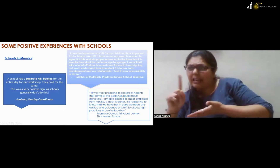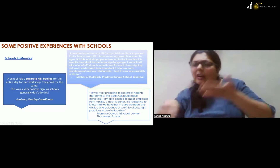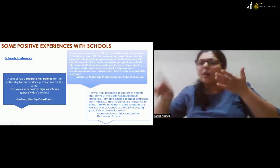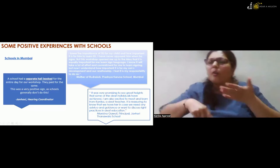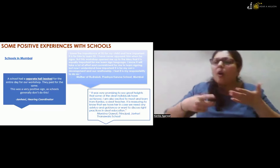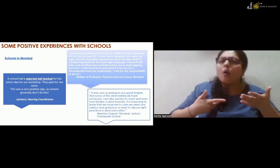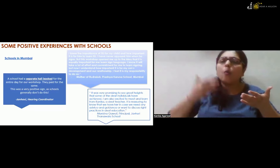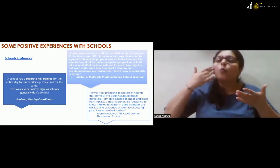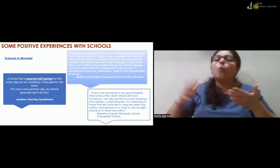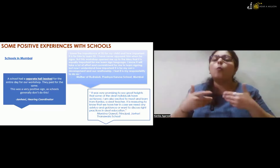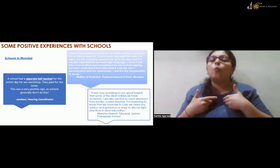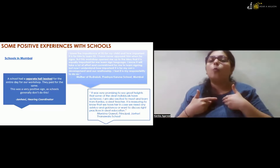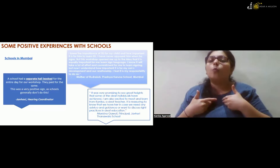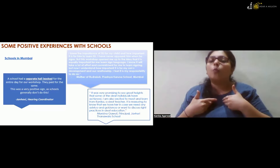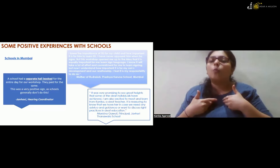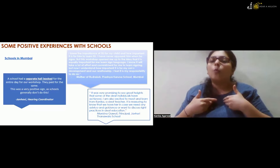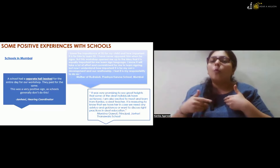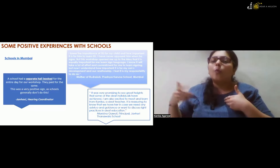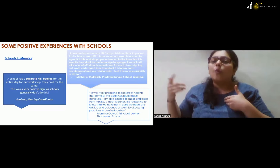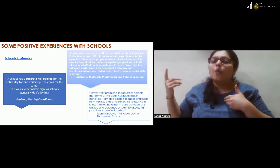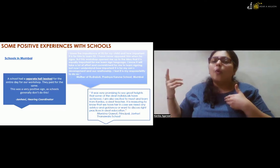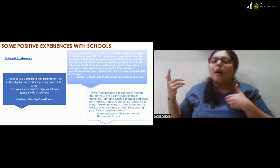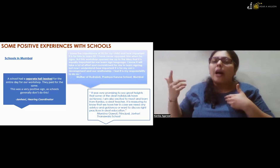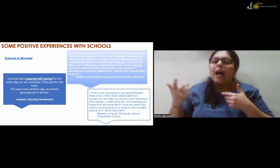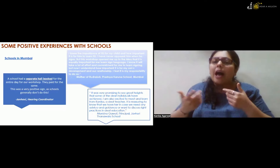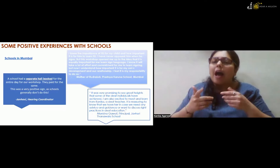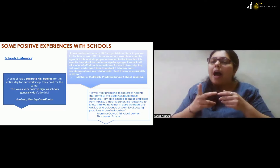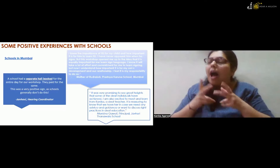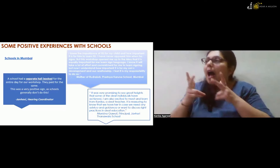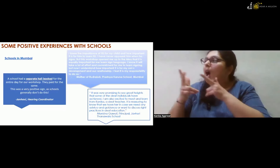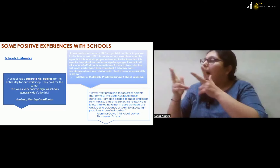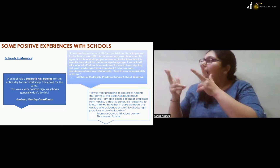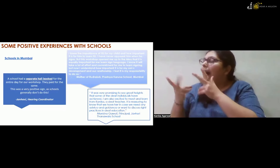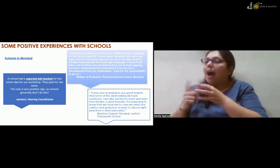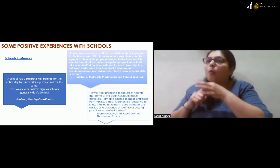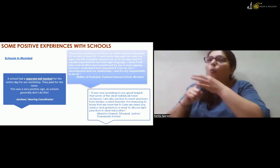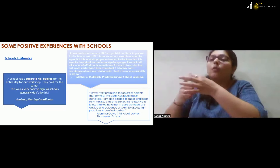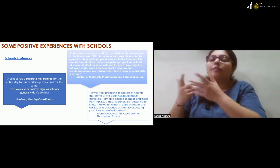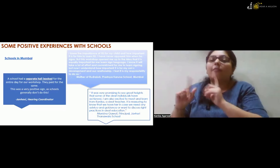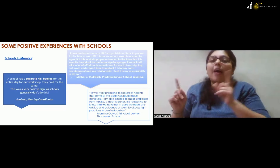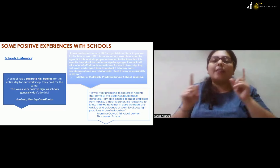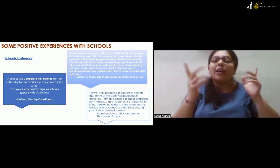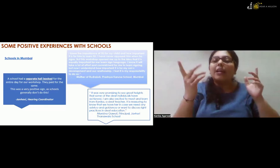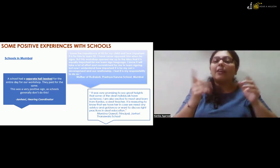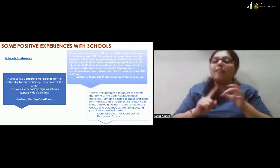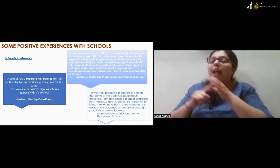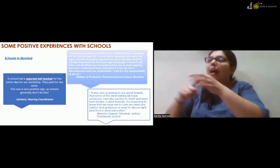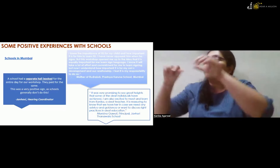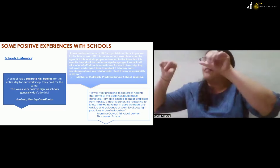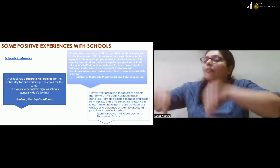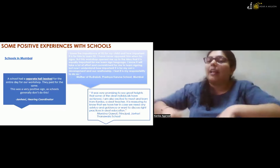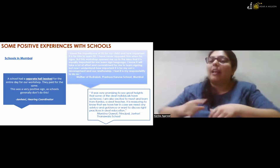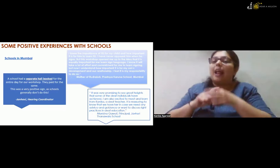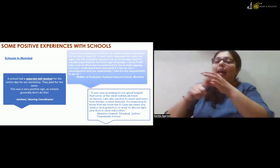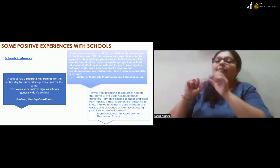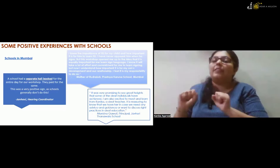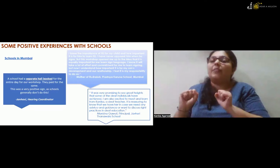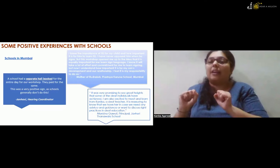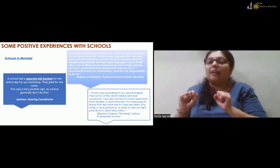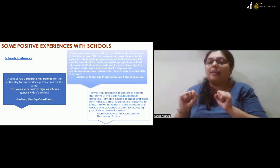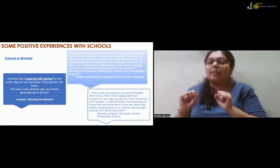And teachers also actually told that they didn't know that whether their teaching methodology was right or wrong. And they